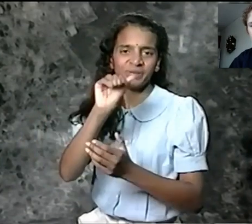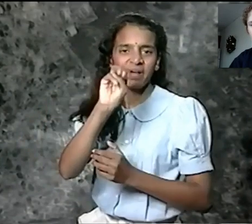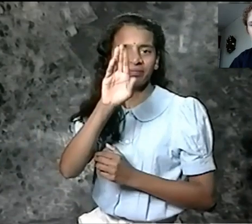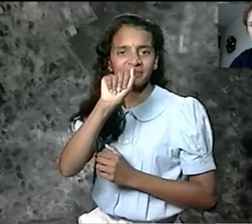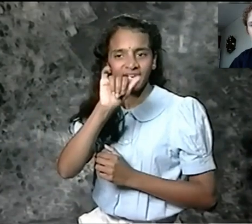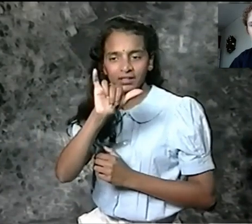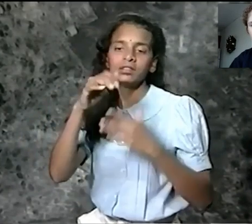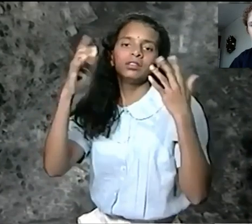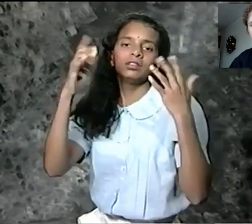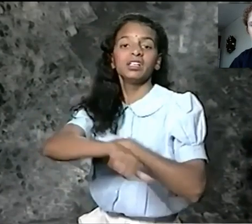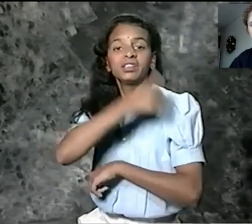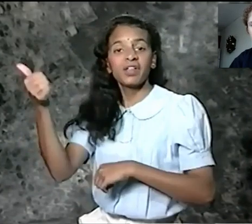night.